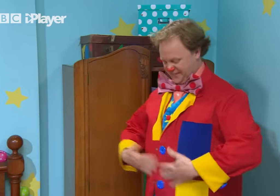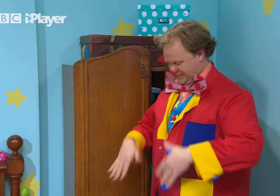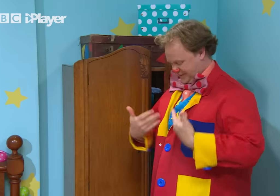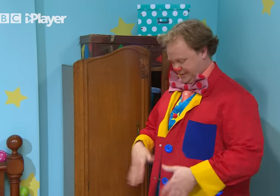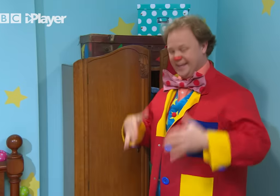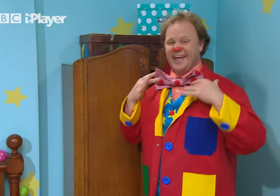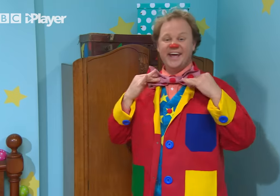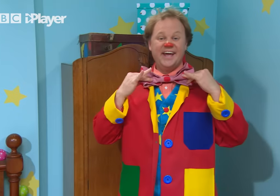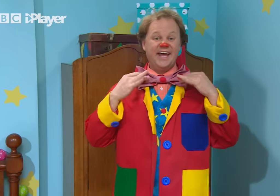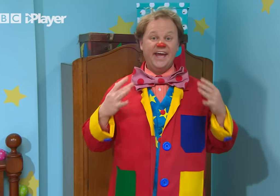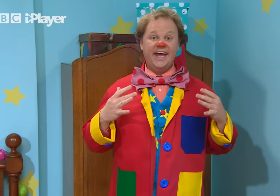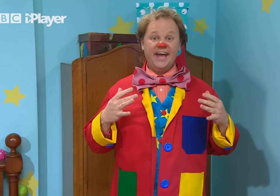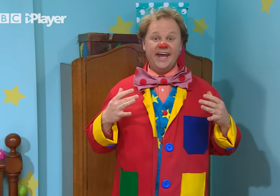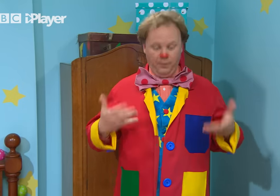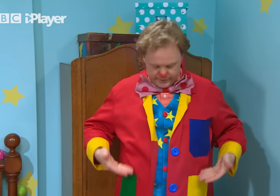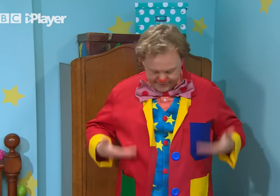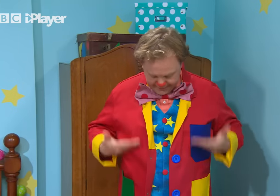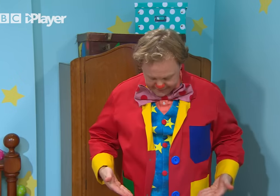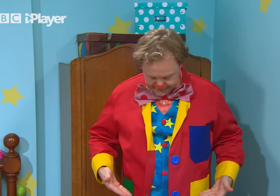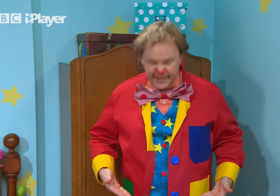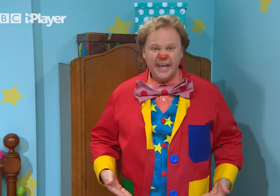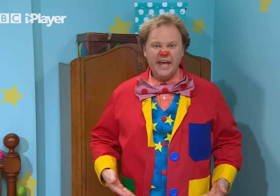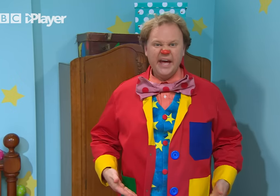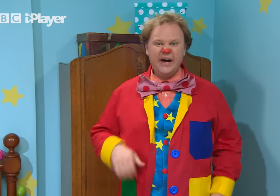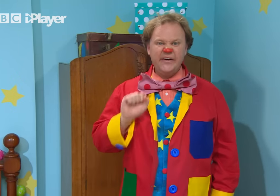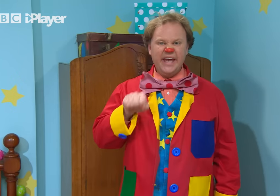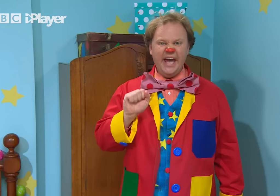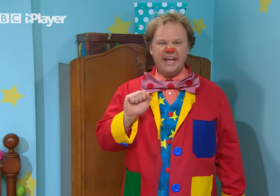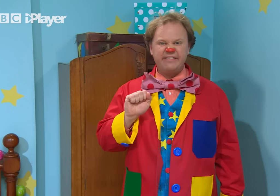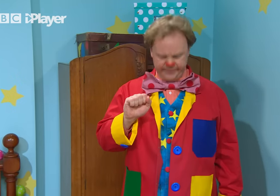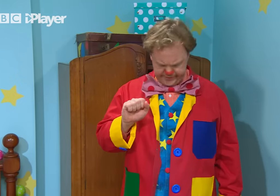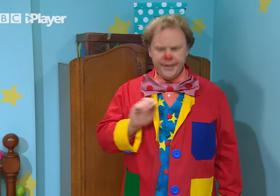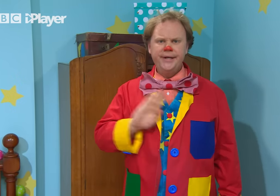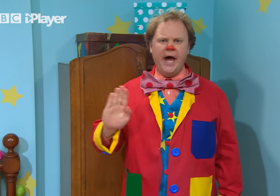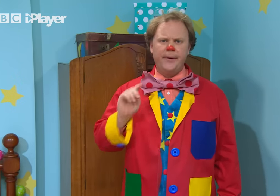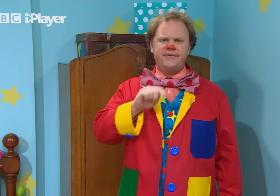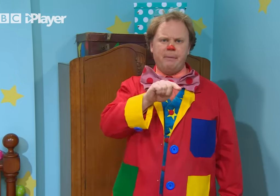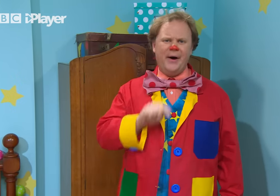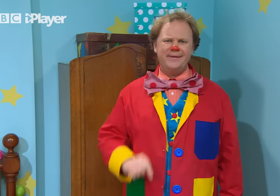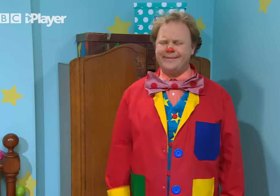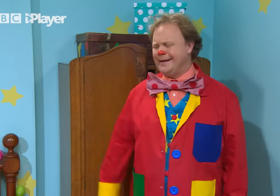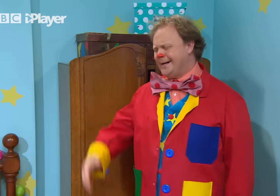Tumble, it's not spotty. Well, yeah. Oh, yes. No spots.